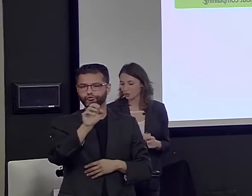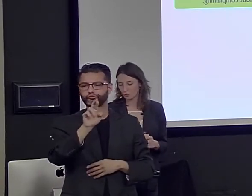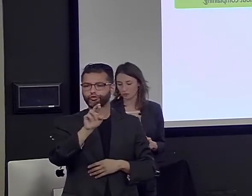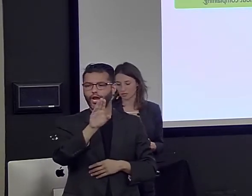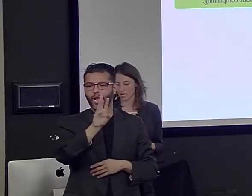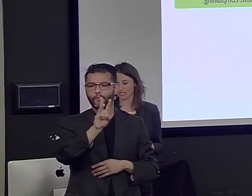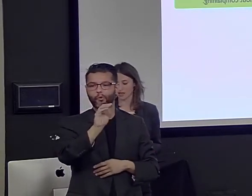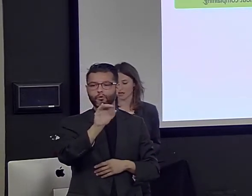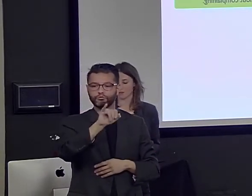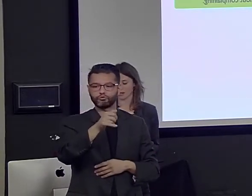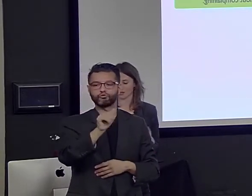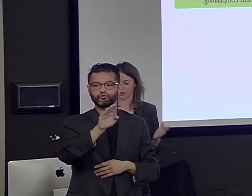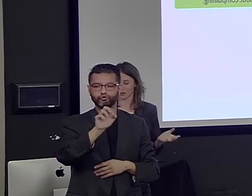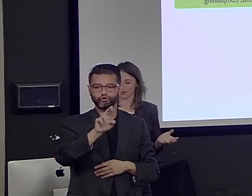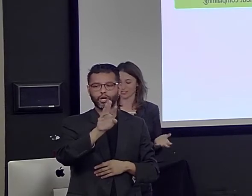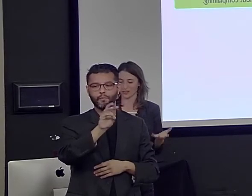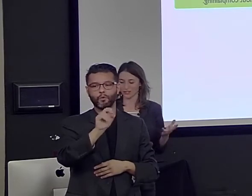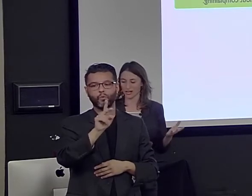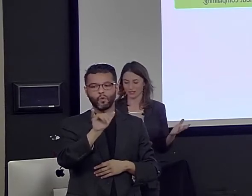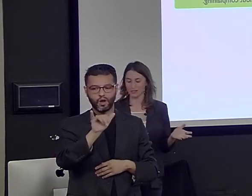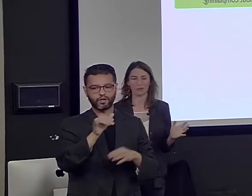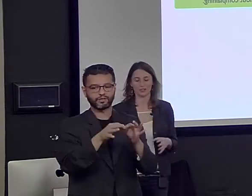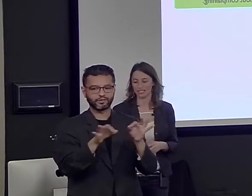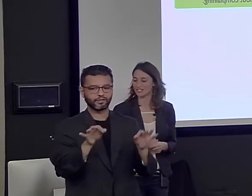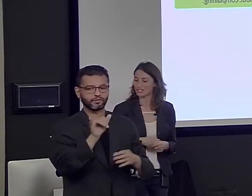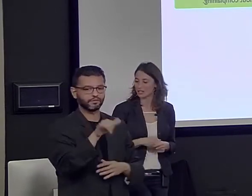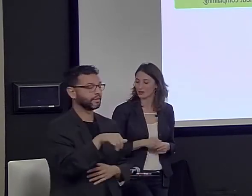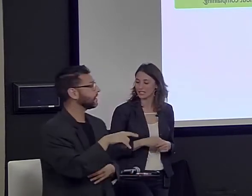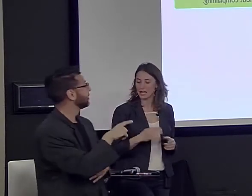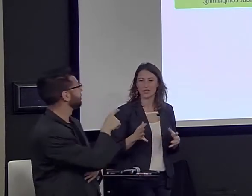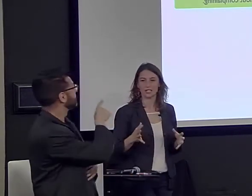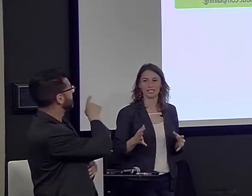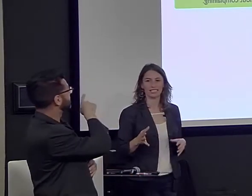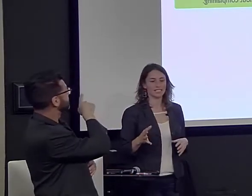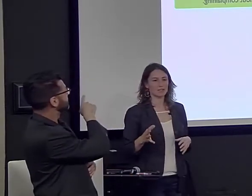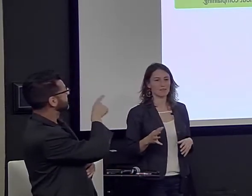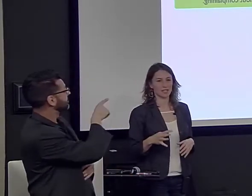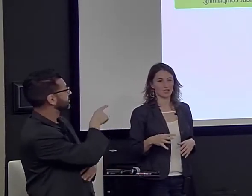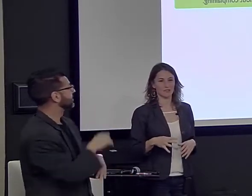the Dudmore Plain, Slakopotted Kerthways, Honor Geger, Smoin Creedles. So